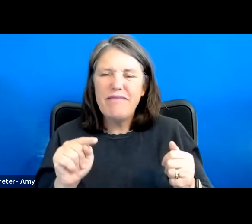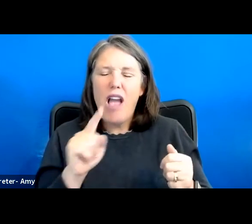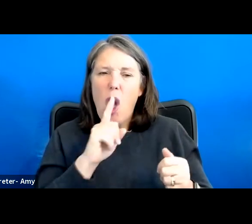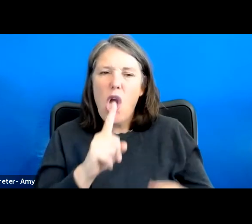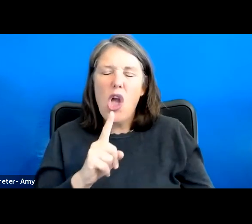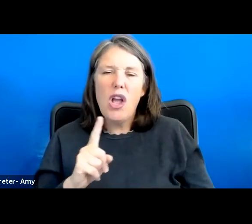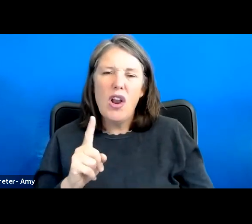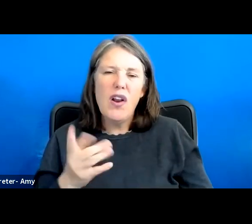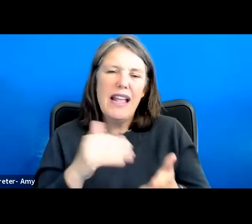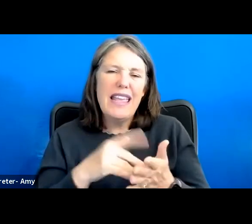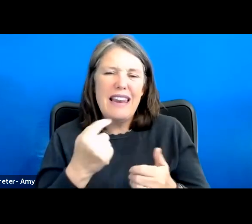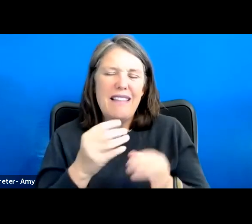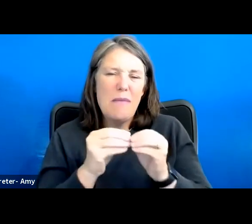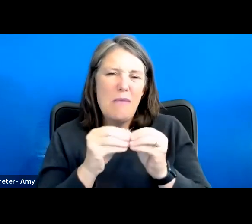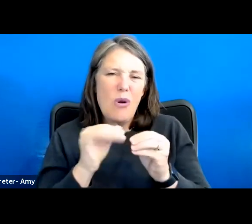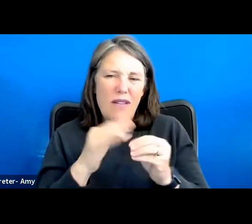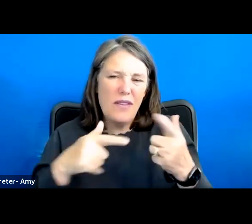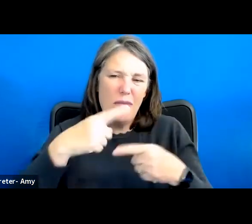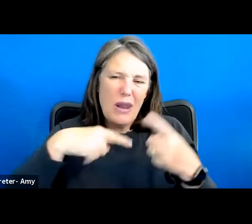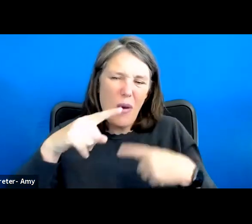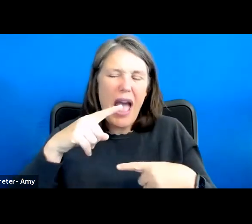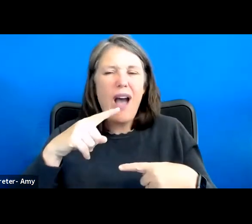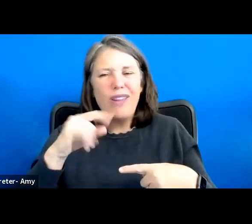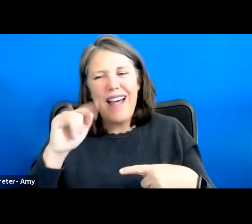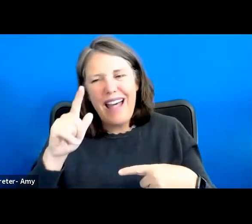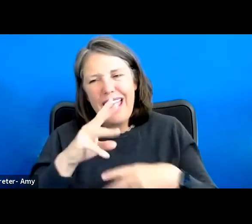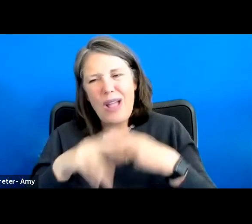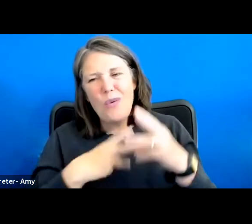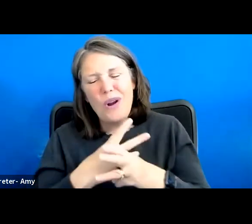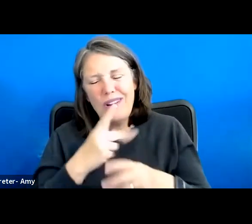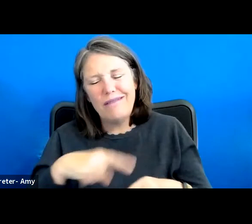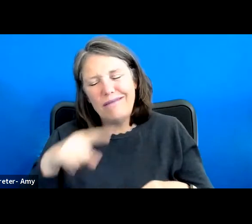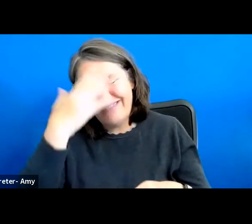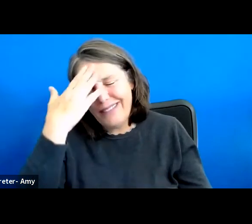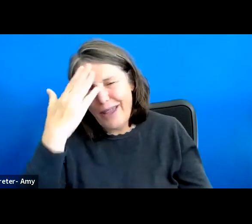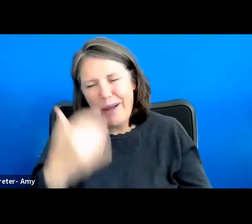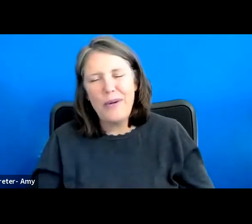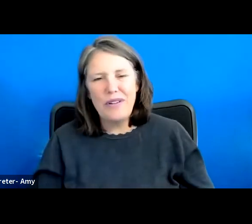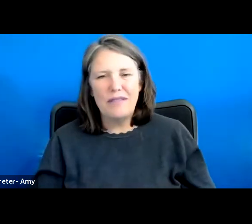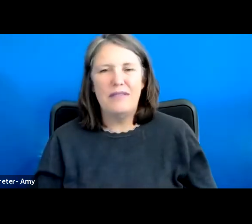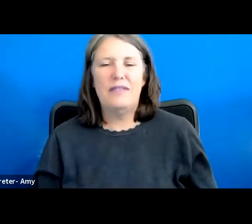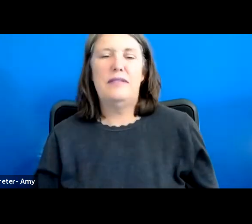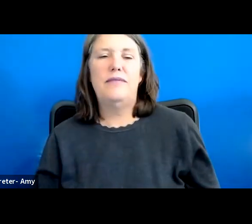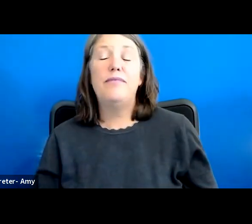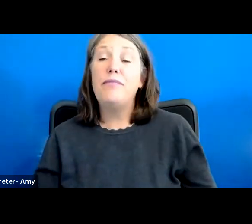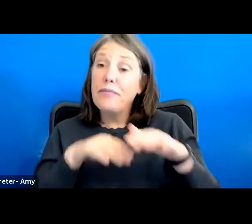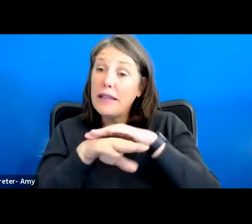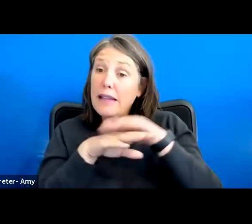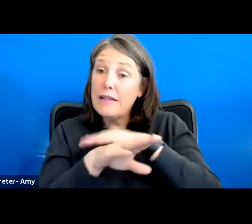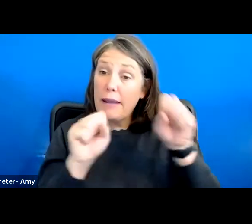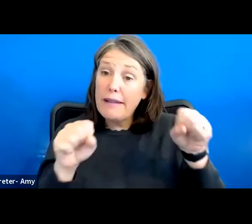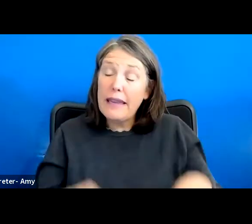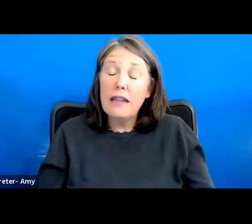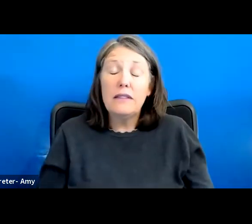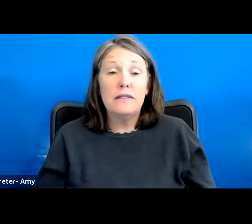are, again, a little bit more, if you've been around the IL world, you'll obviously know these, but accessibility.